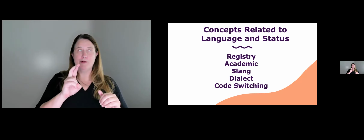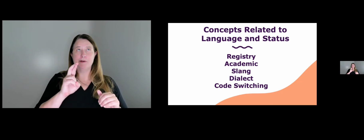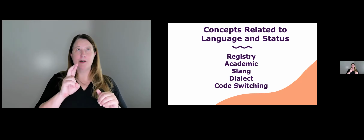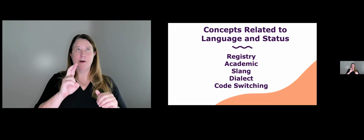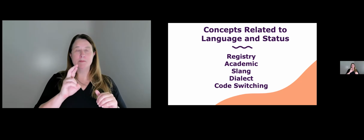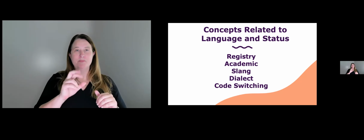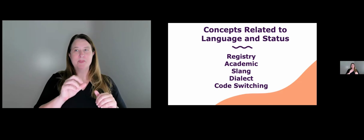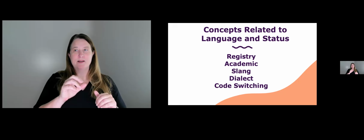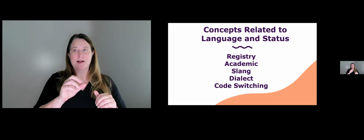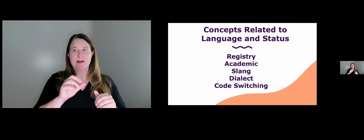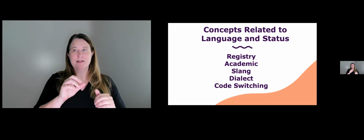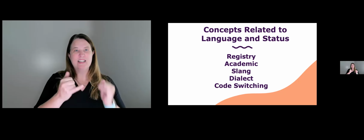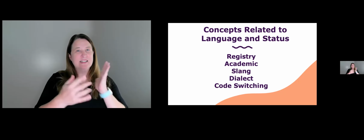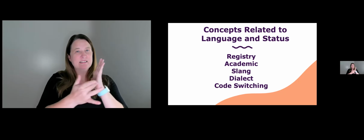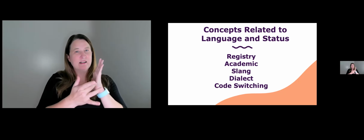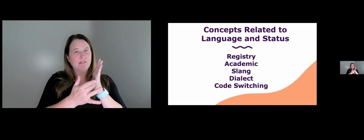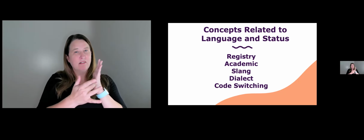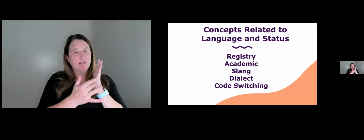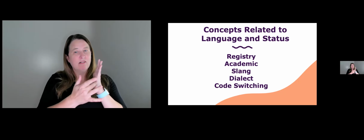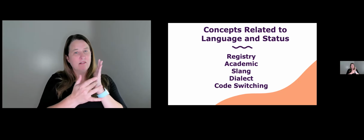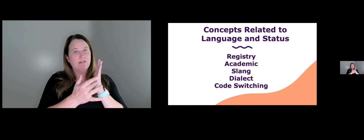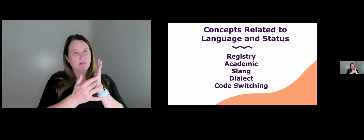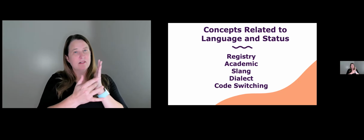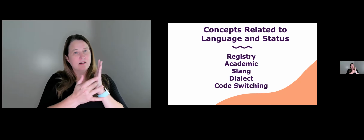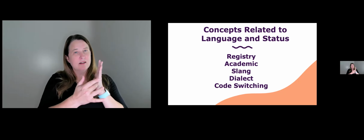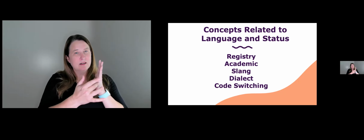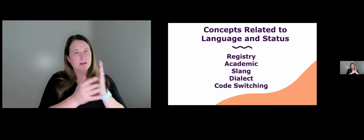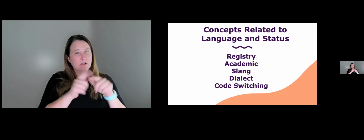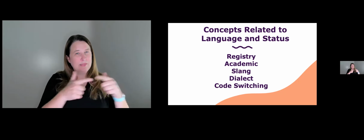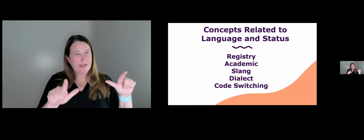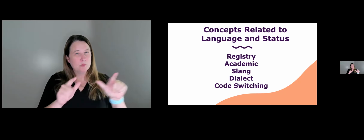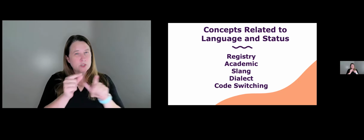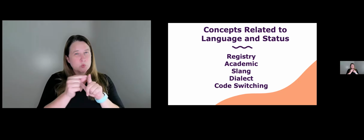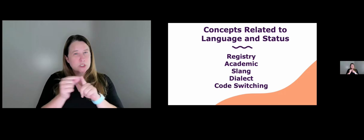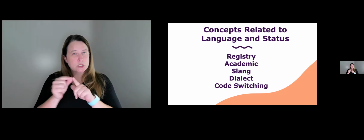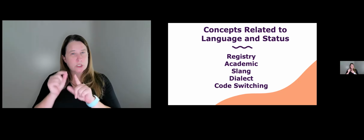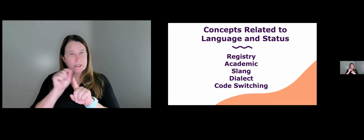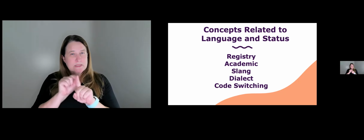Typically, that language is more formal or more technical.